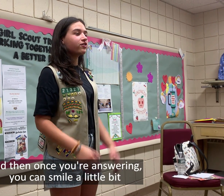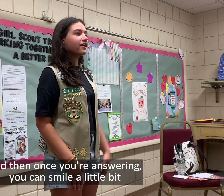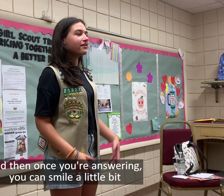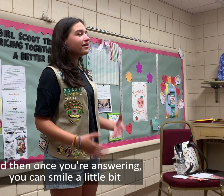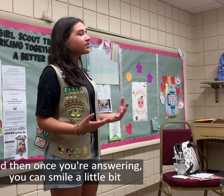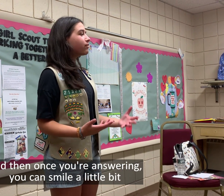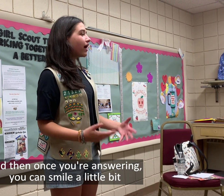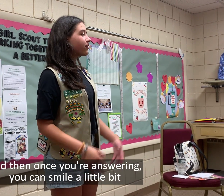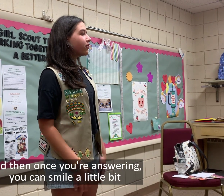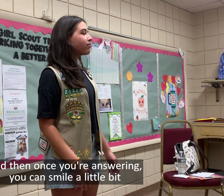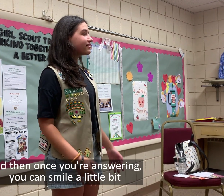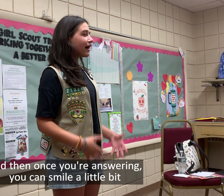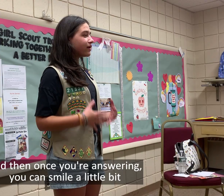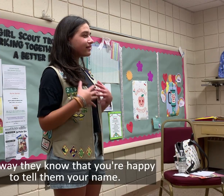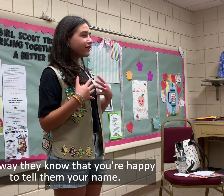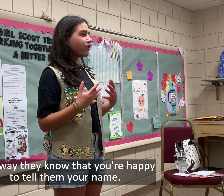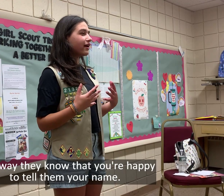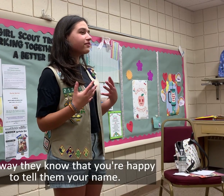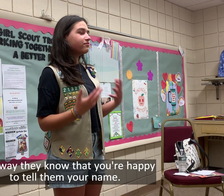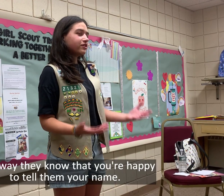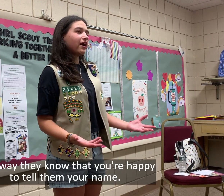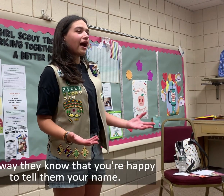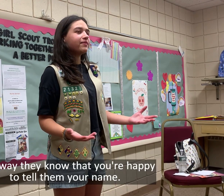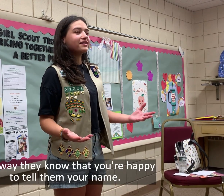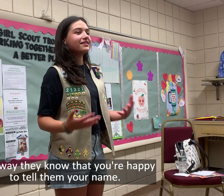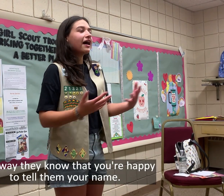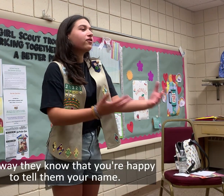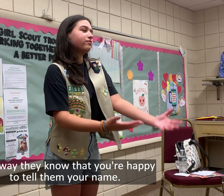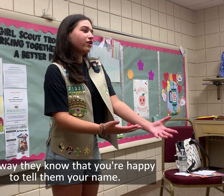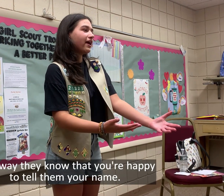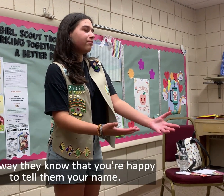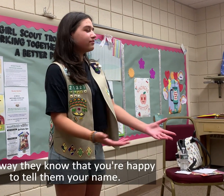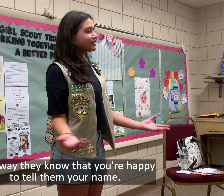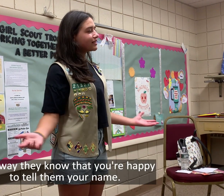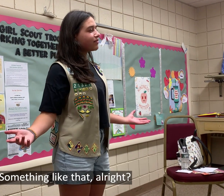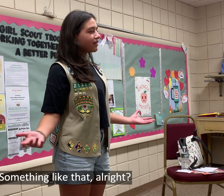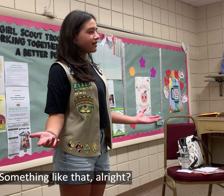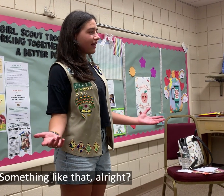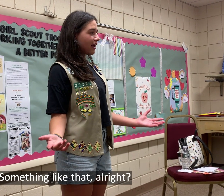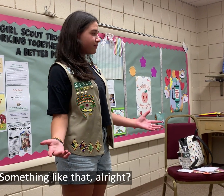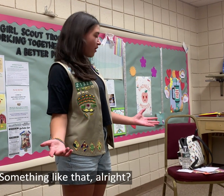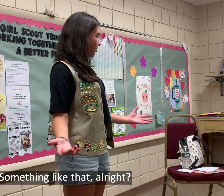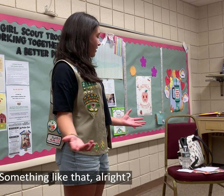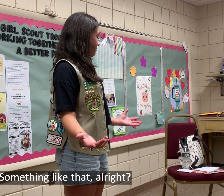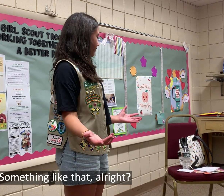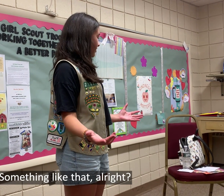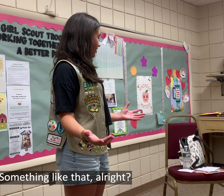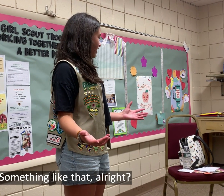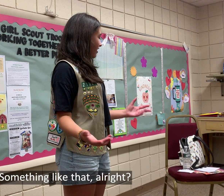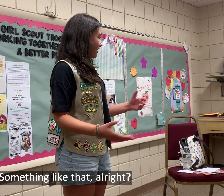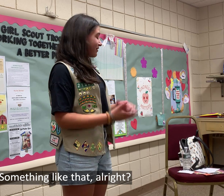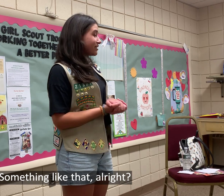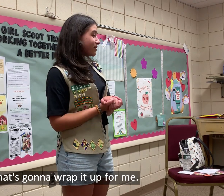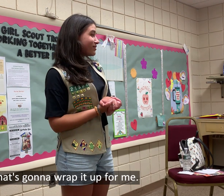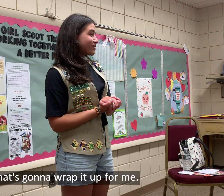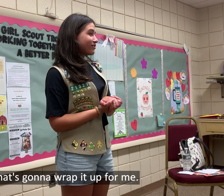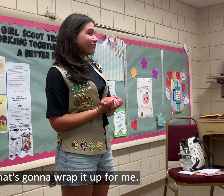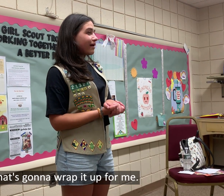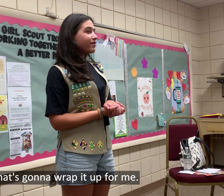can smile a little bit, that way they know that you're happy to tell them your name. Something like that, all right? That's pretty much going to wrap it up